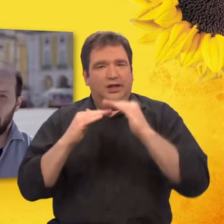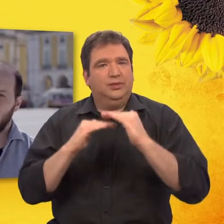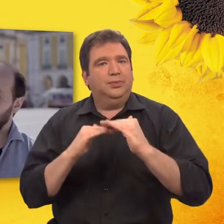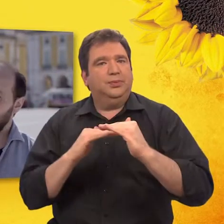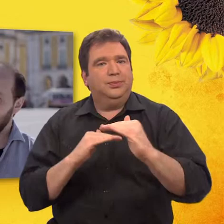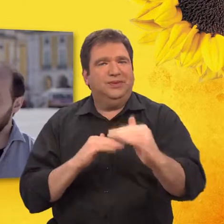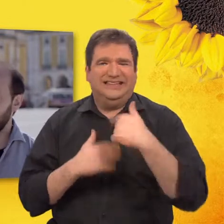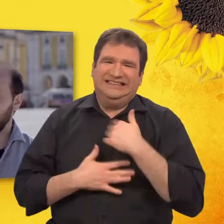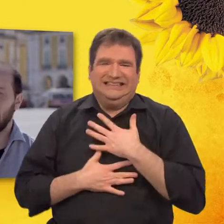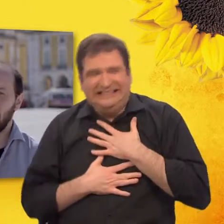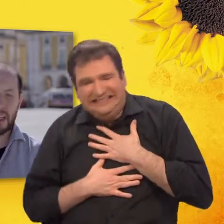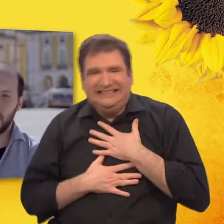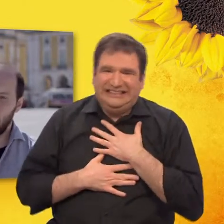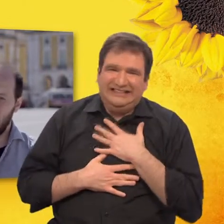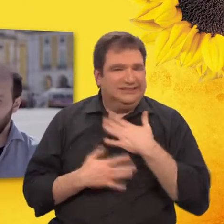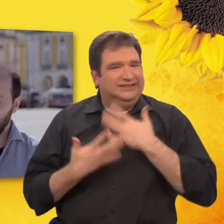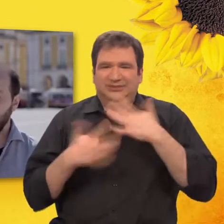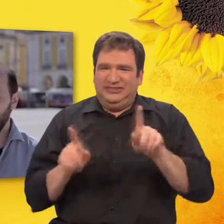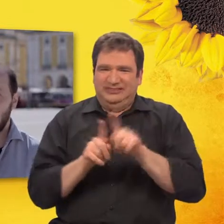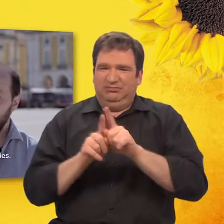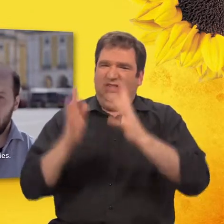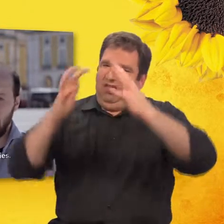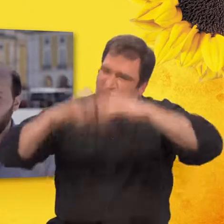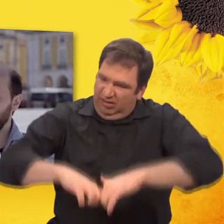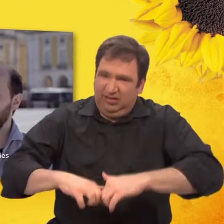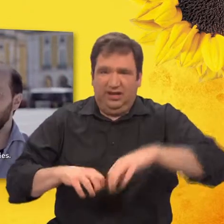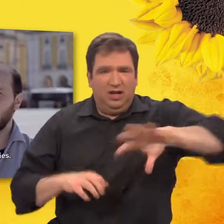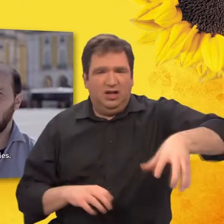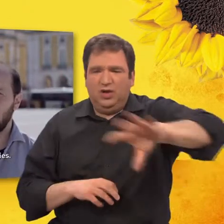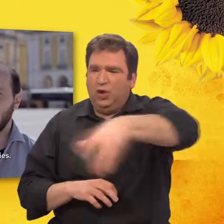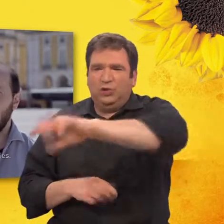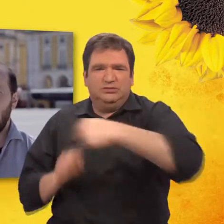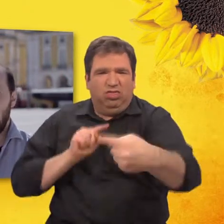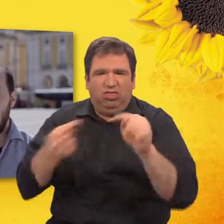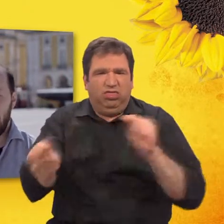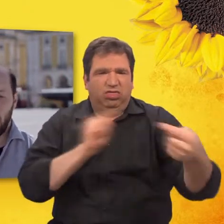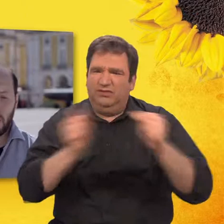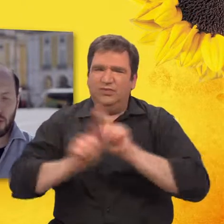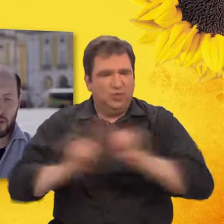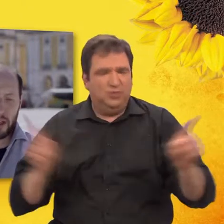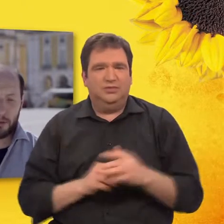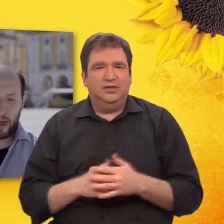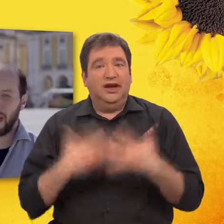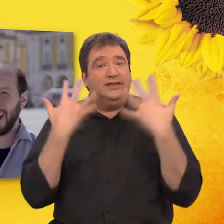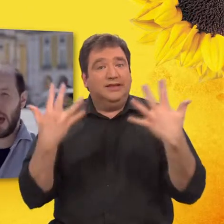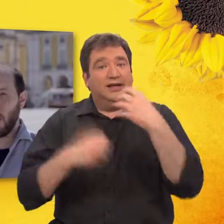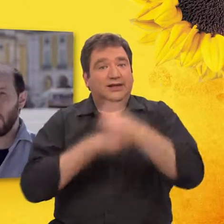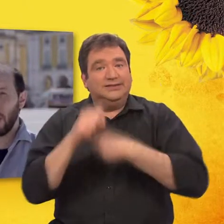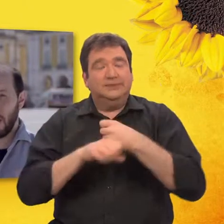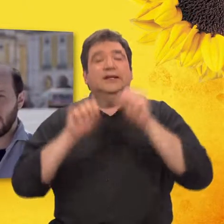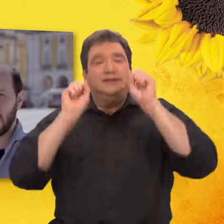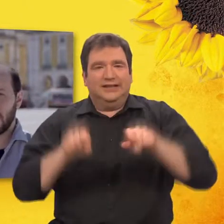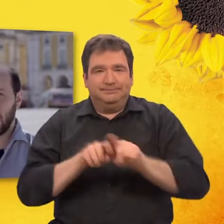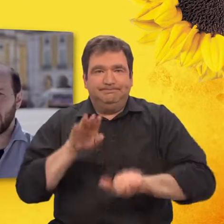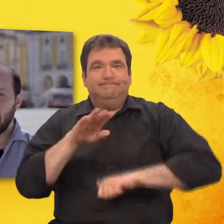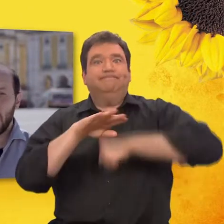temos, que é absolutamente dilacerante e que arrisca a perder tudo e a criar conflitos entre os países. É o suficiente para criar um